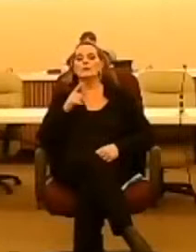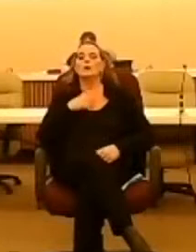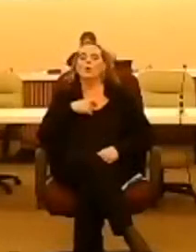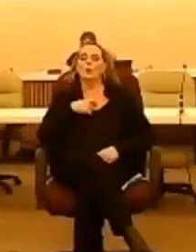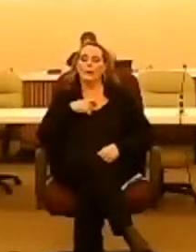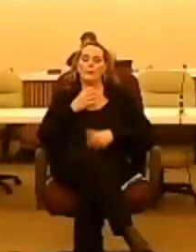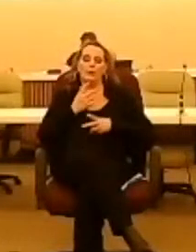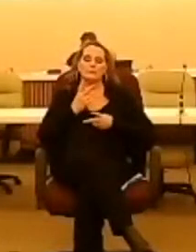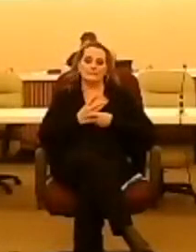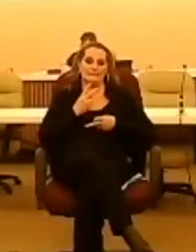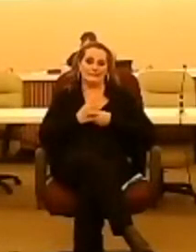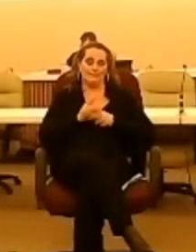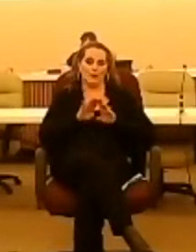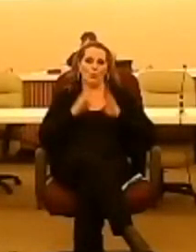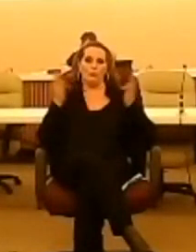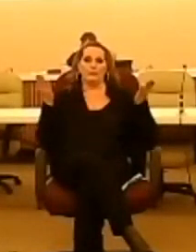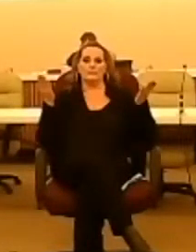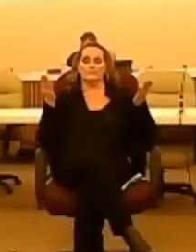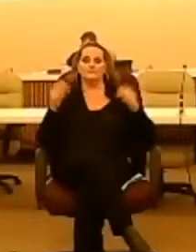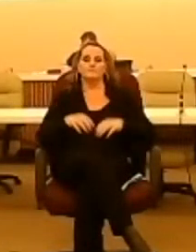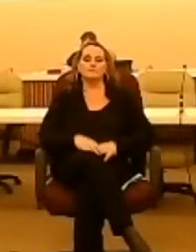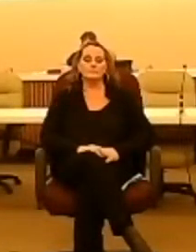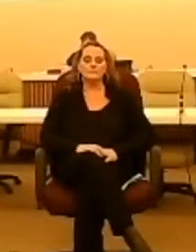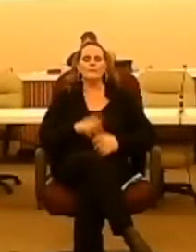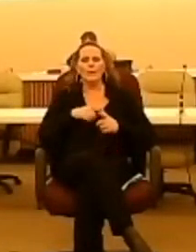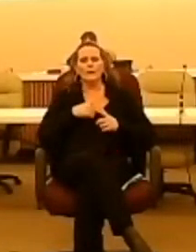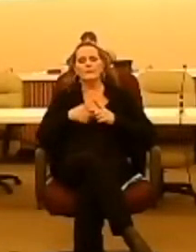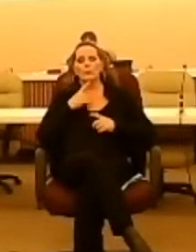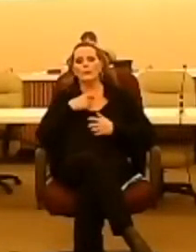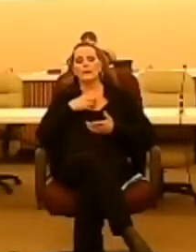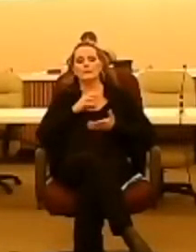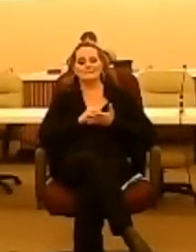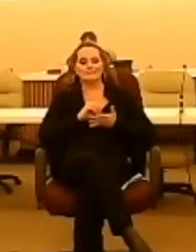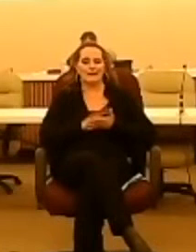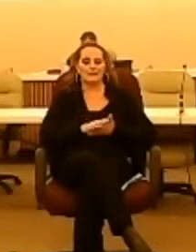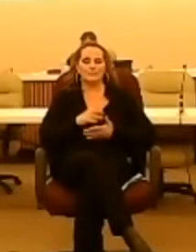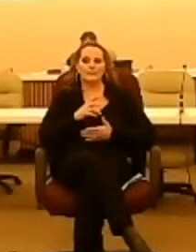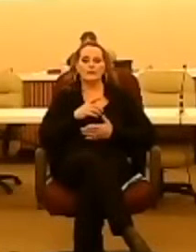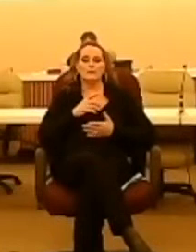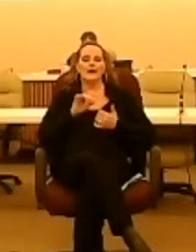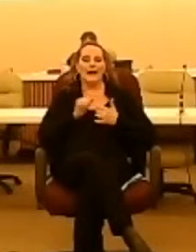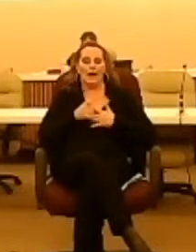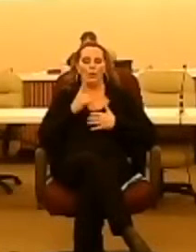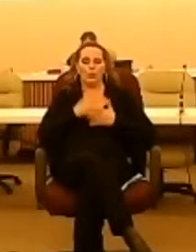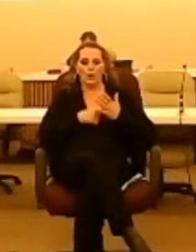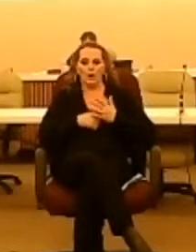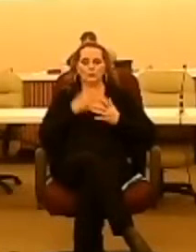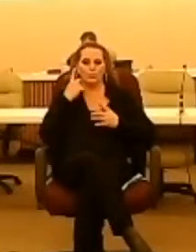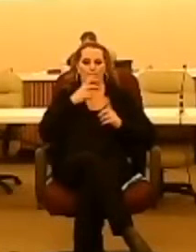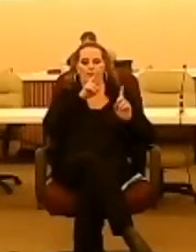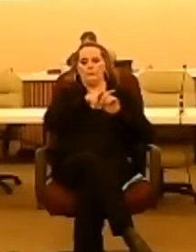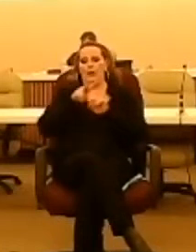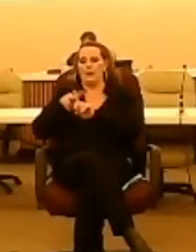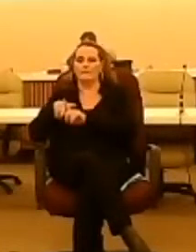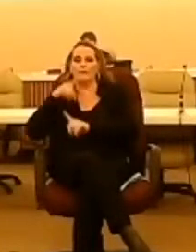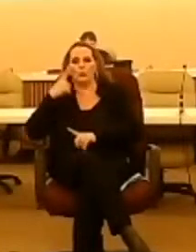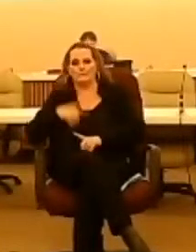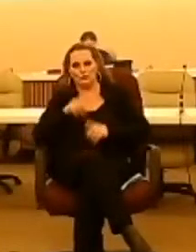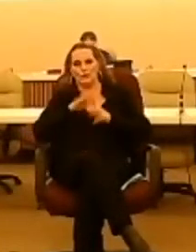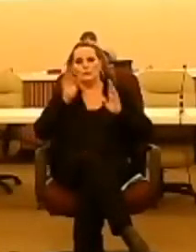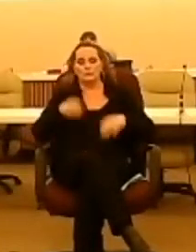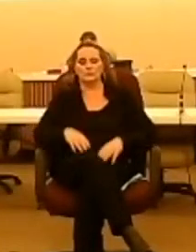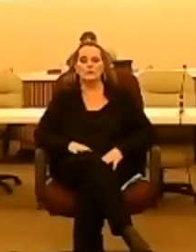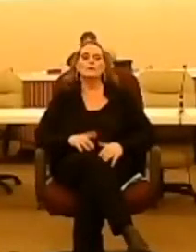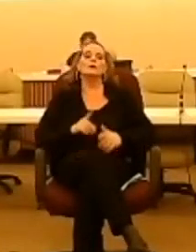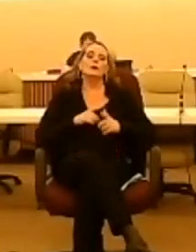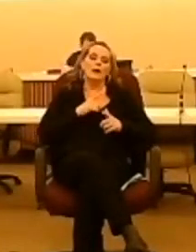again, we'll document the way the costs will be determined, and we will provide an initial